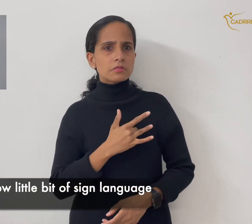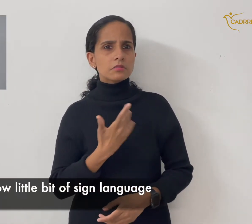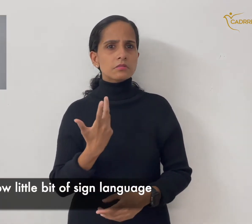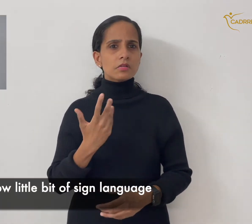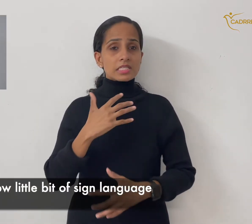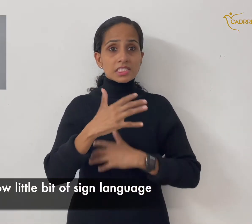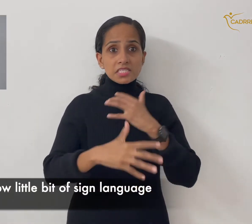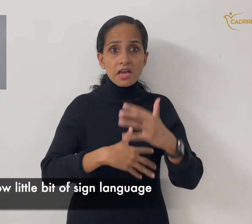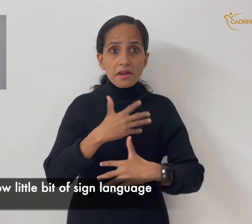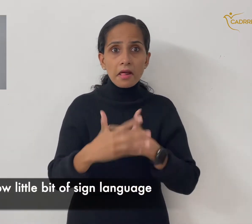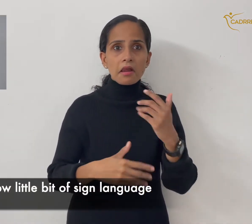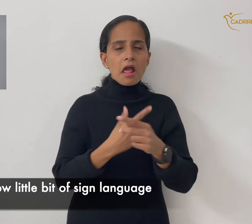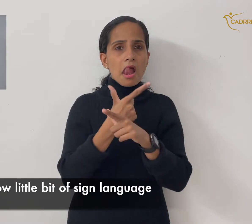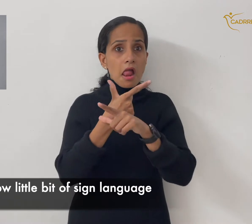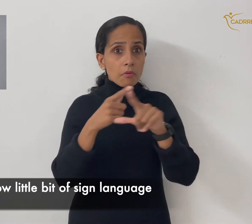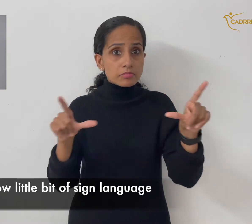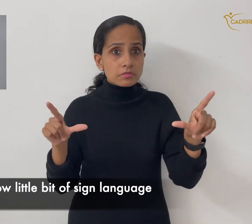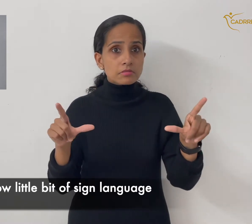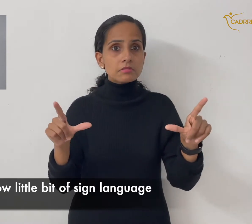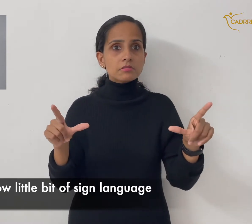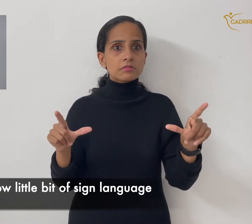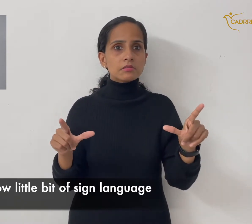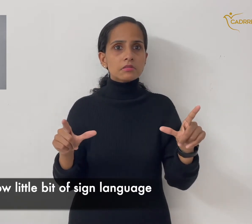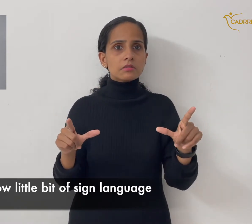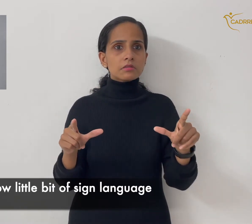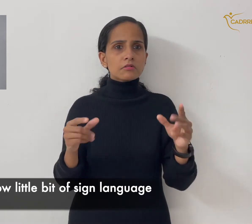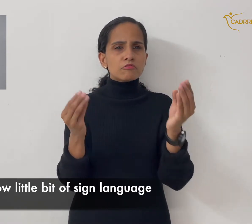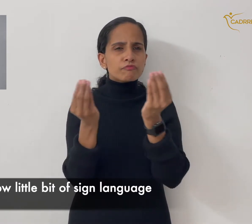know a little bit of sign language.